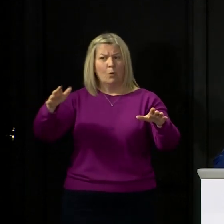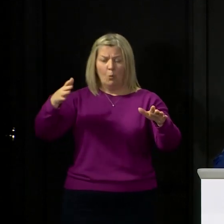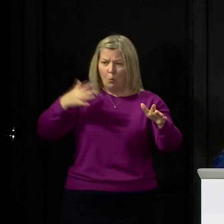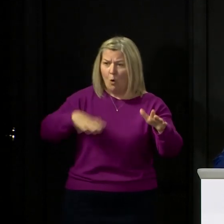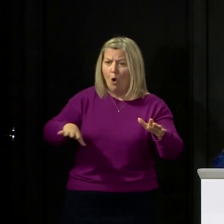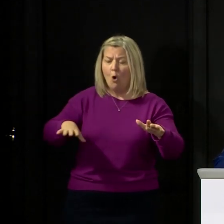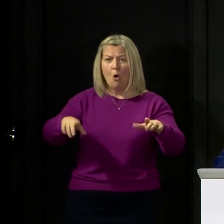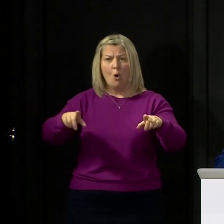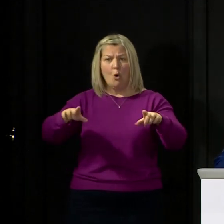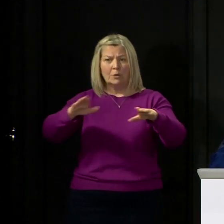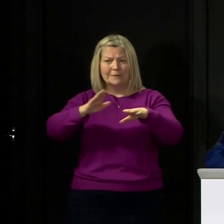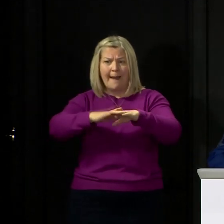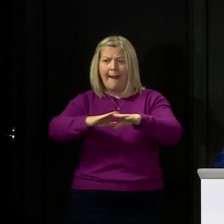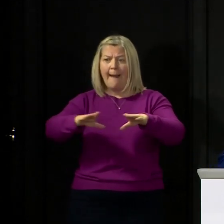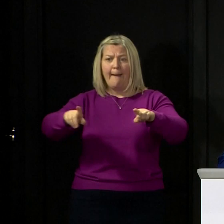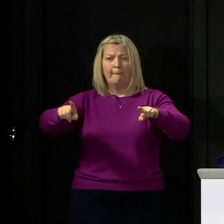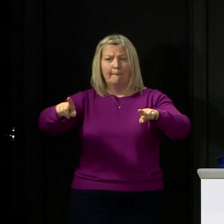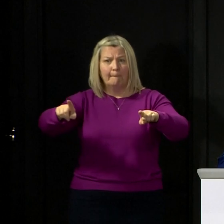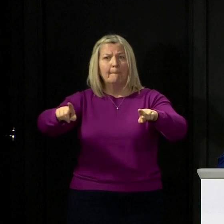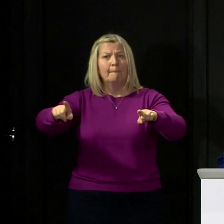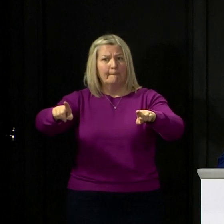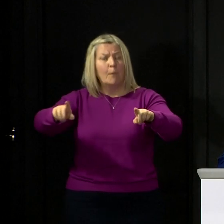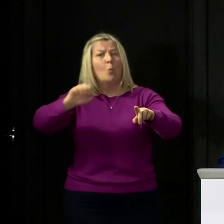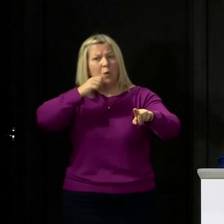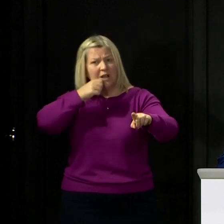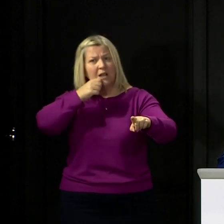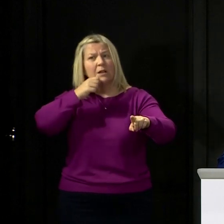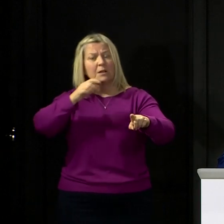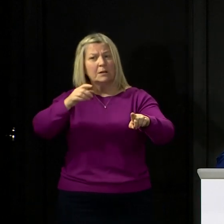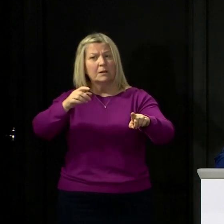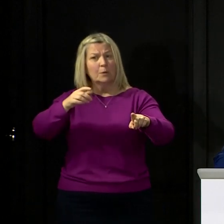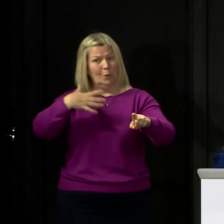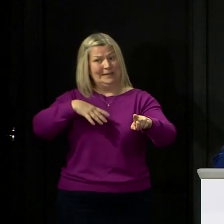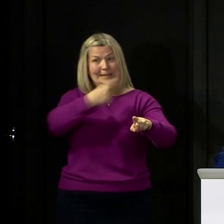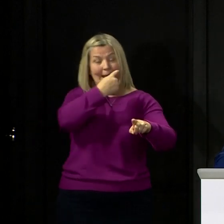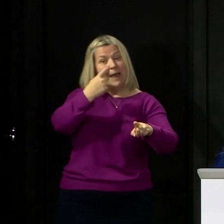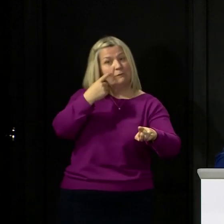time differences like that to a minimum. It's got to be driven by evidence, but